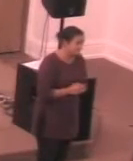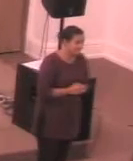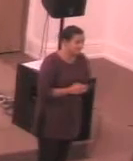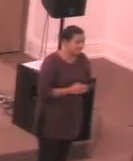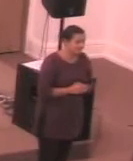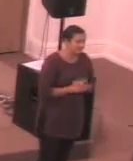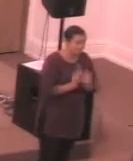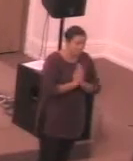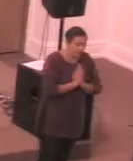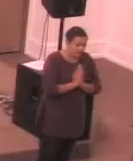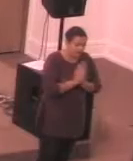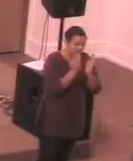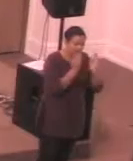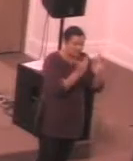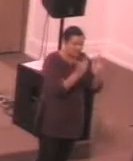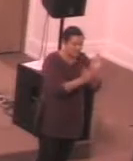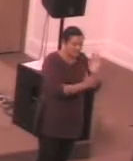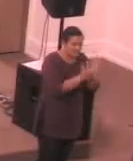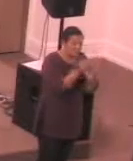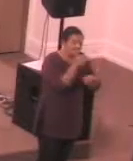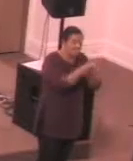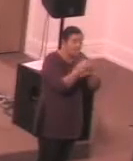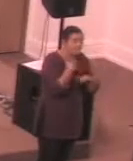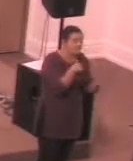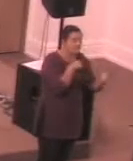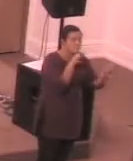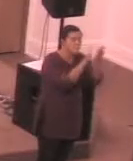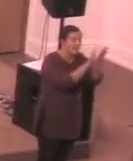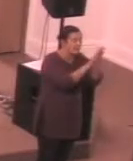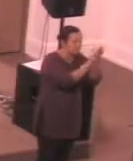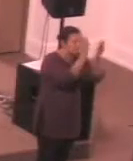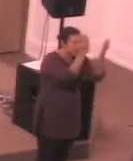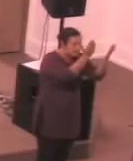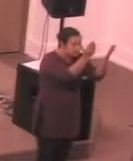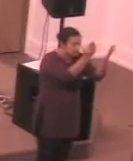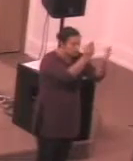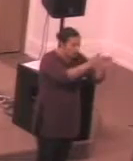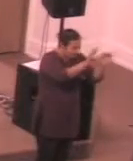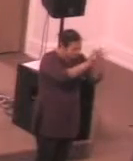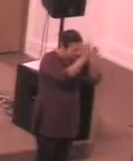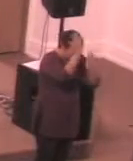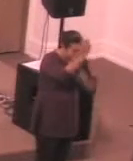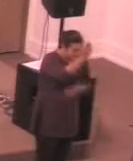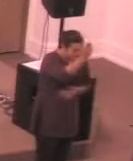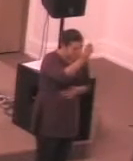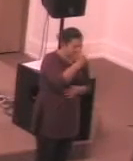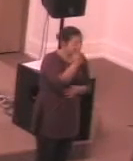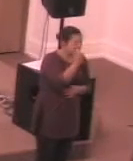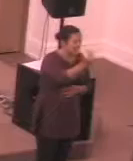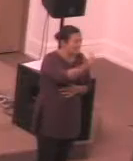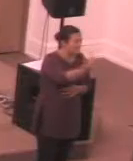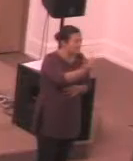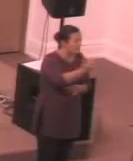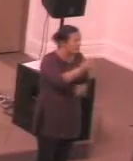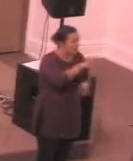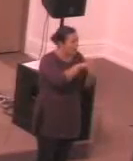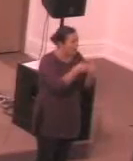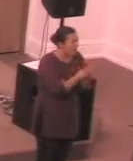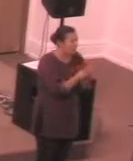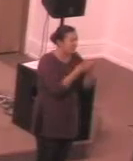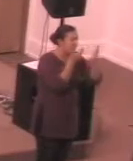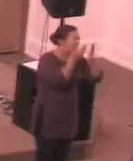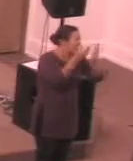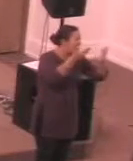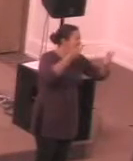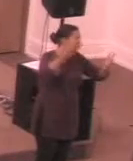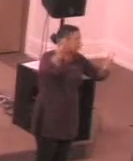Thank you, Jesus. Lord, we praise you tonight. You are worthy. Thank you. Thank you, God, for all of the stuff that you're worthy for,